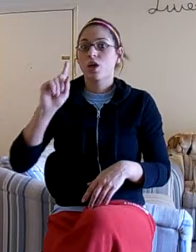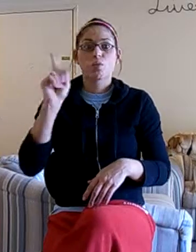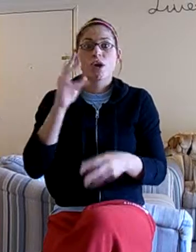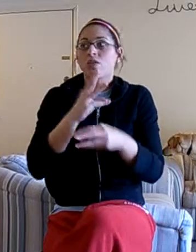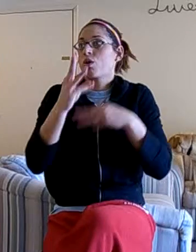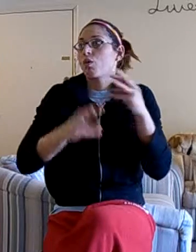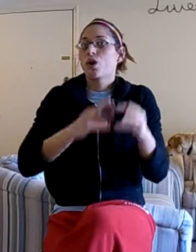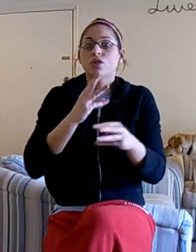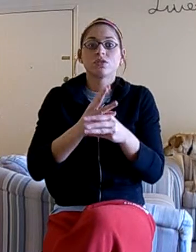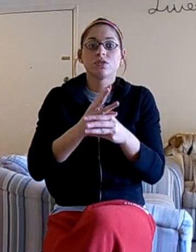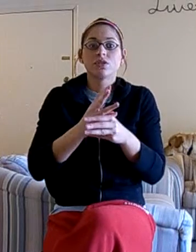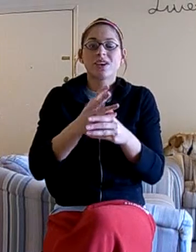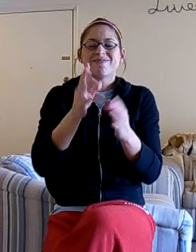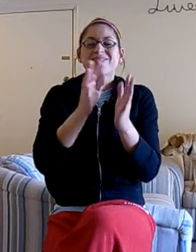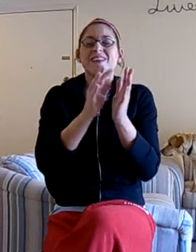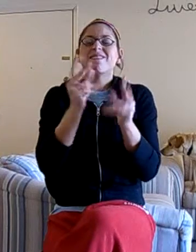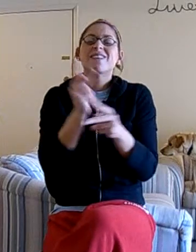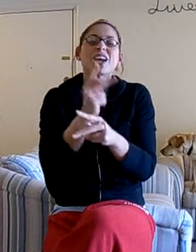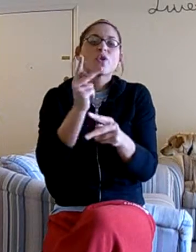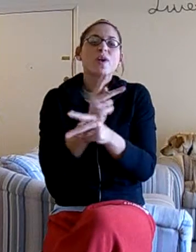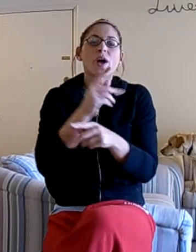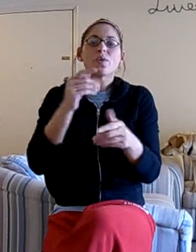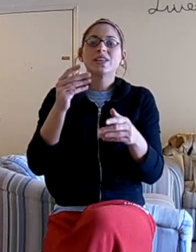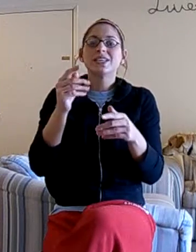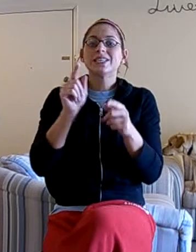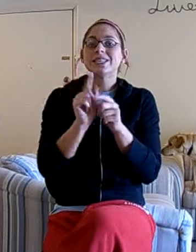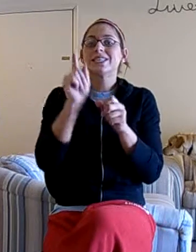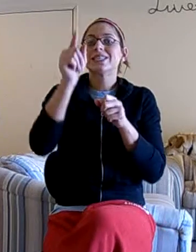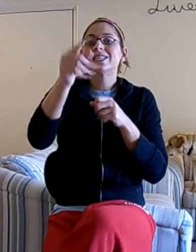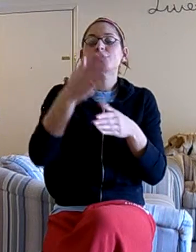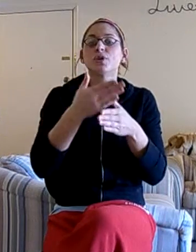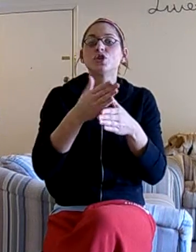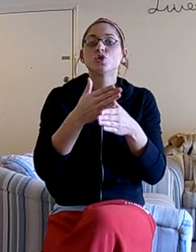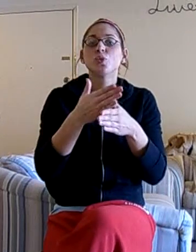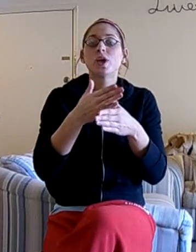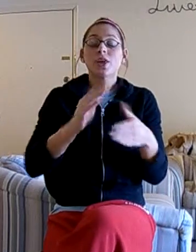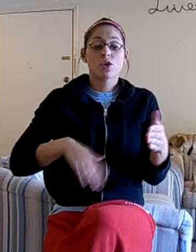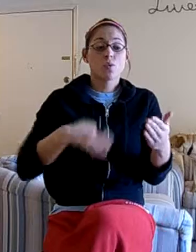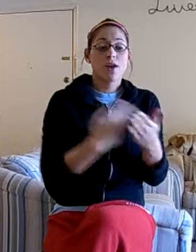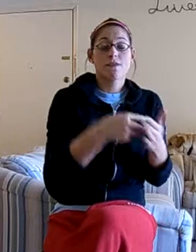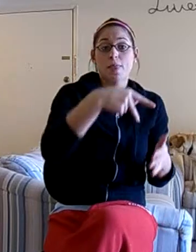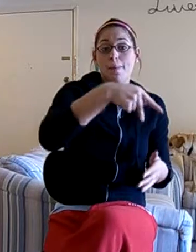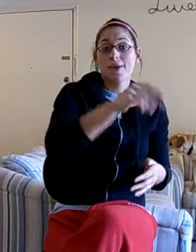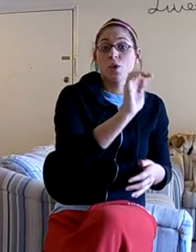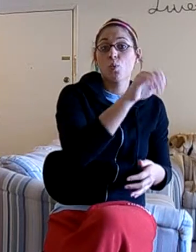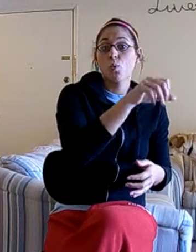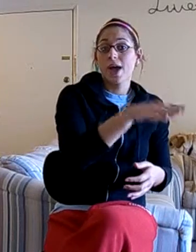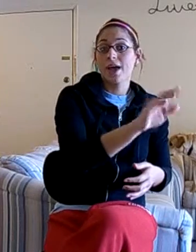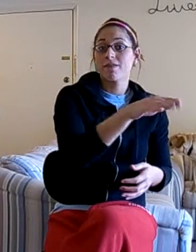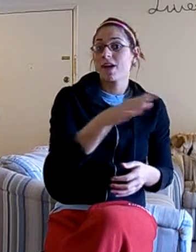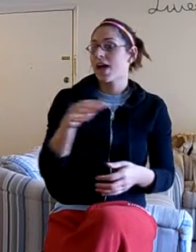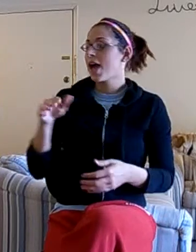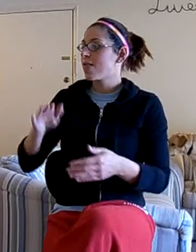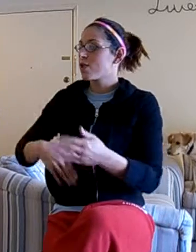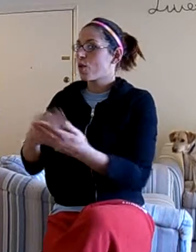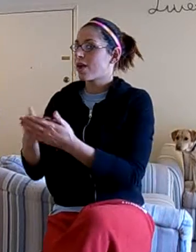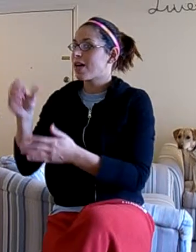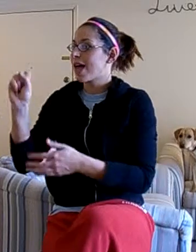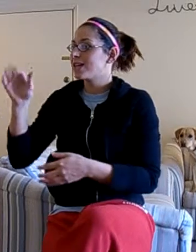and calculate the distance between the arrival of the P wave and the arrival of the S wave, they can calculate exactly